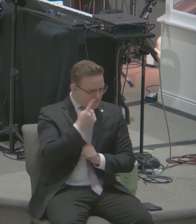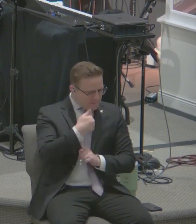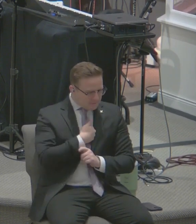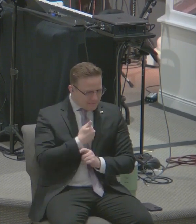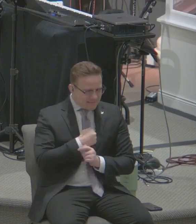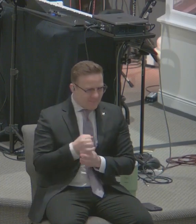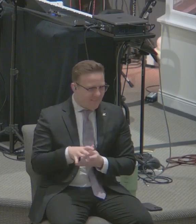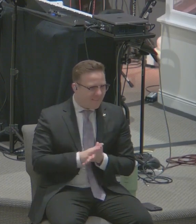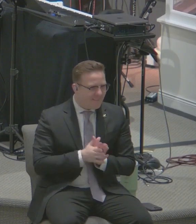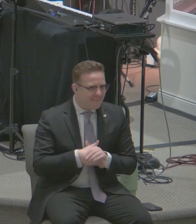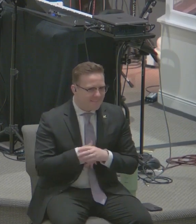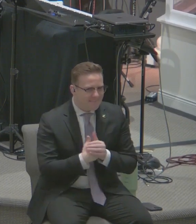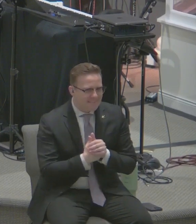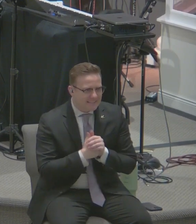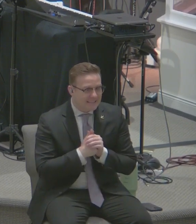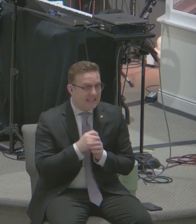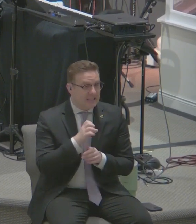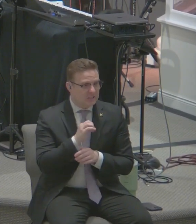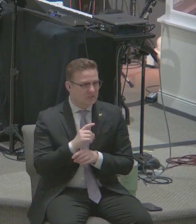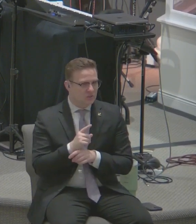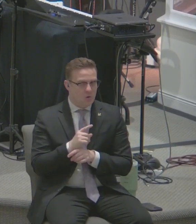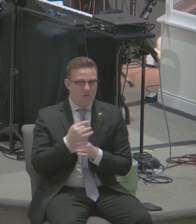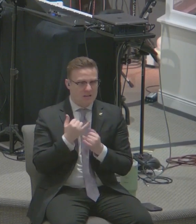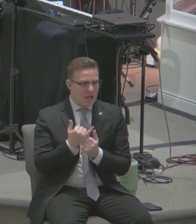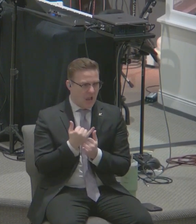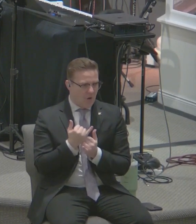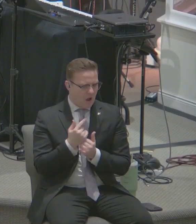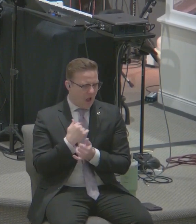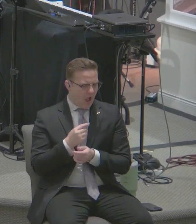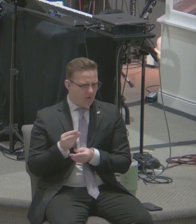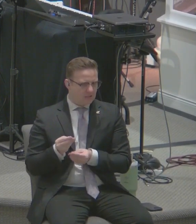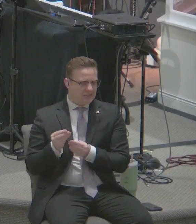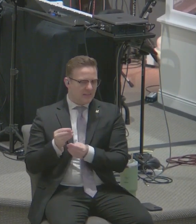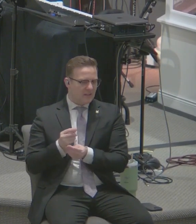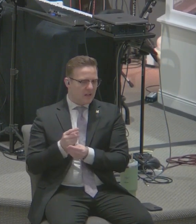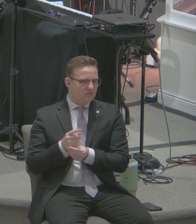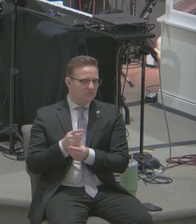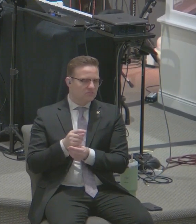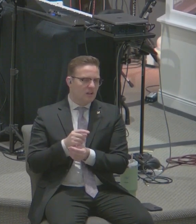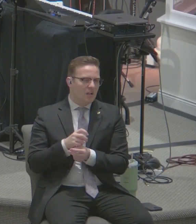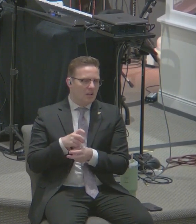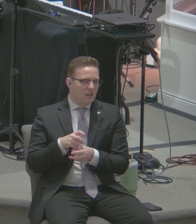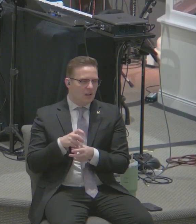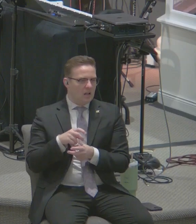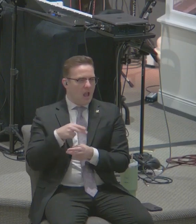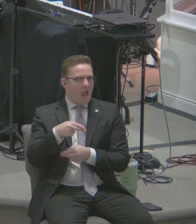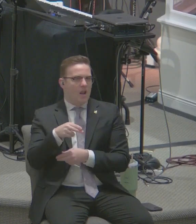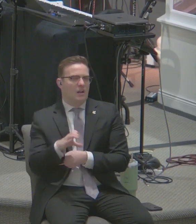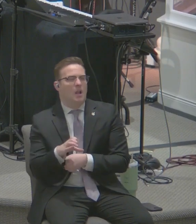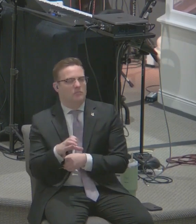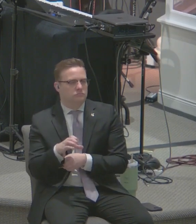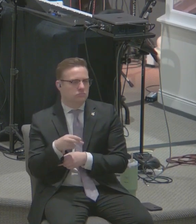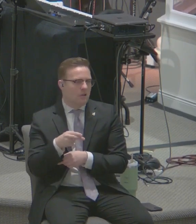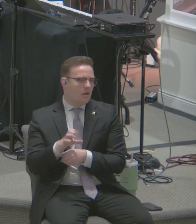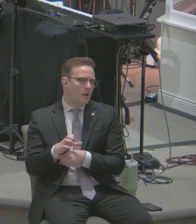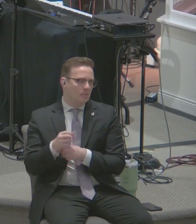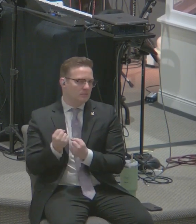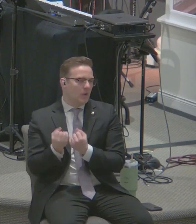were offering up lame and marked up and handicapped sacrifices in the